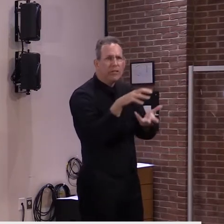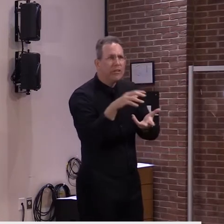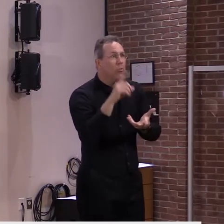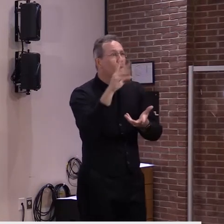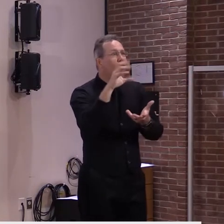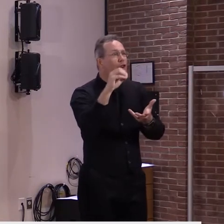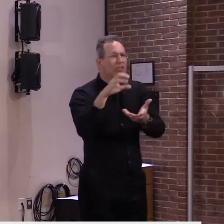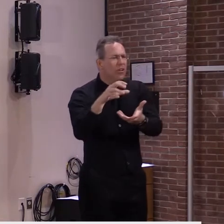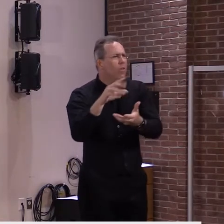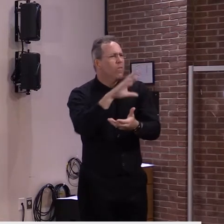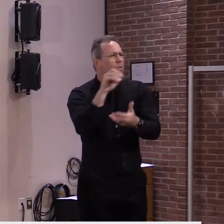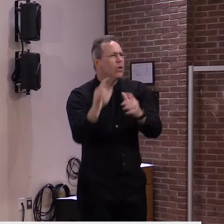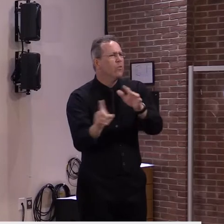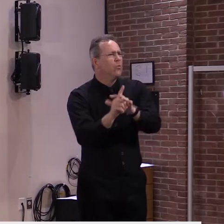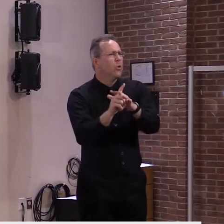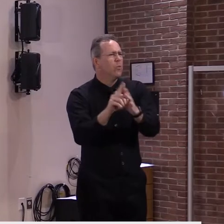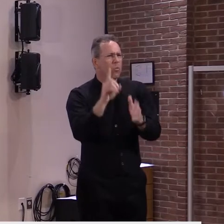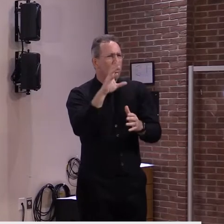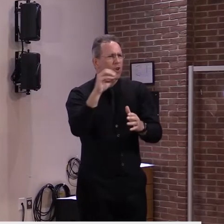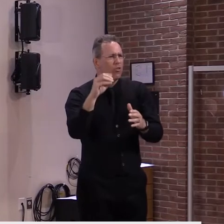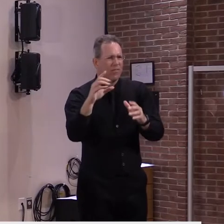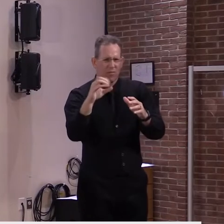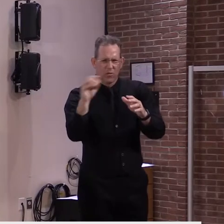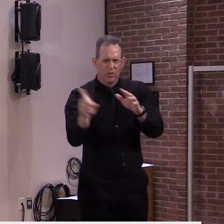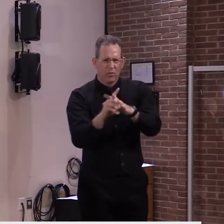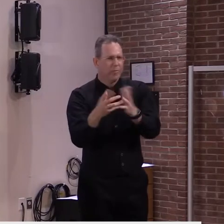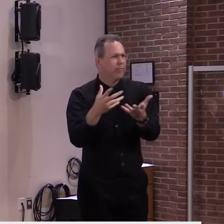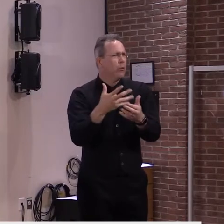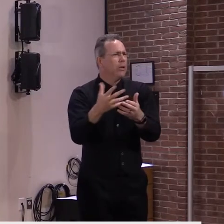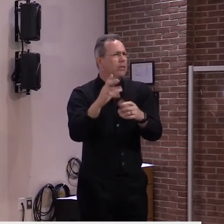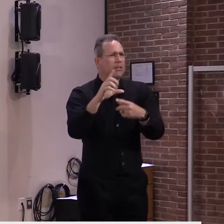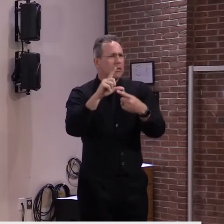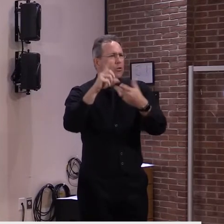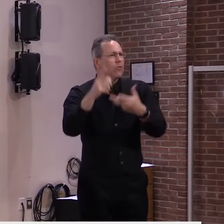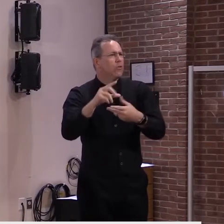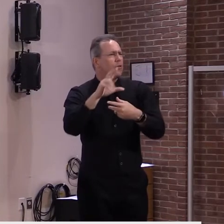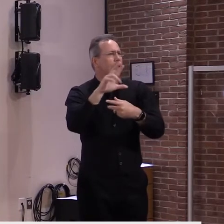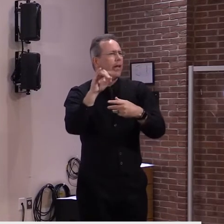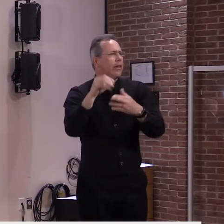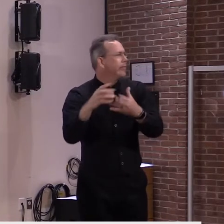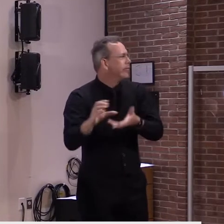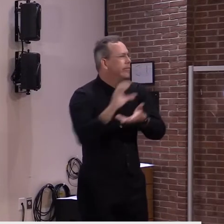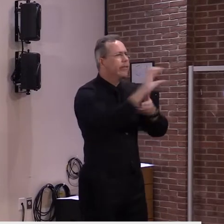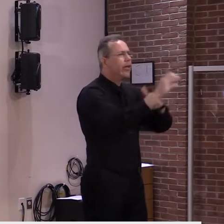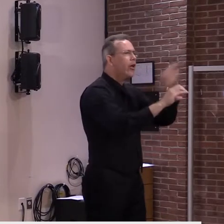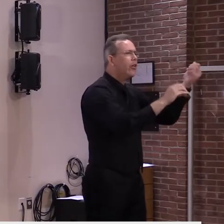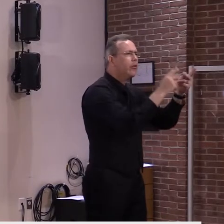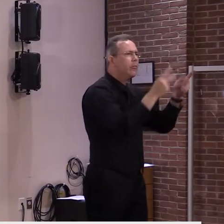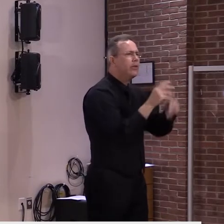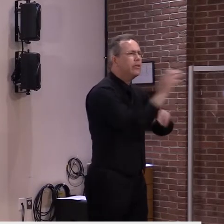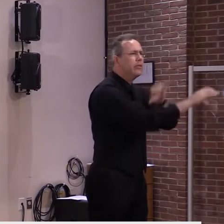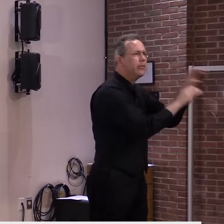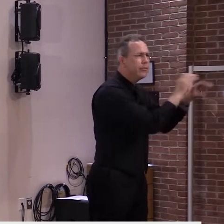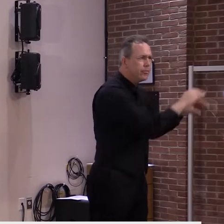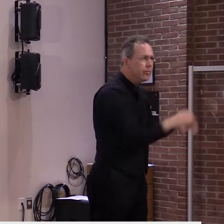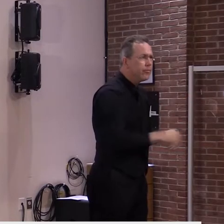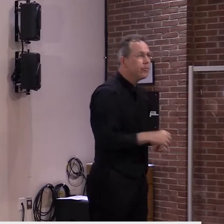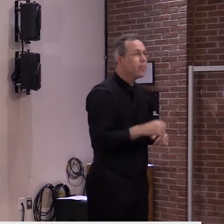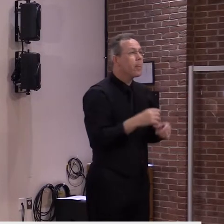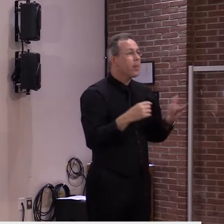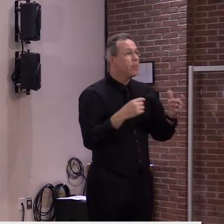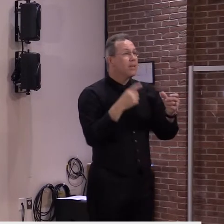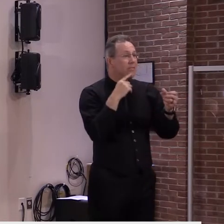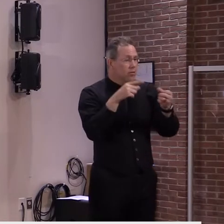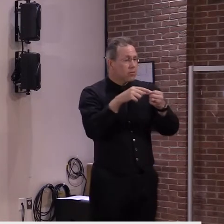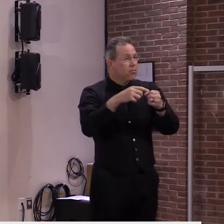use it someplace else, which we do. It's when you open the vial is the situation that you have to be